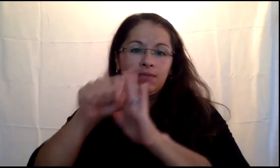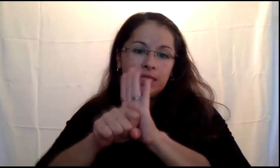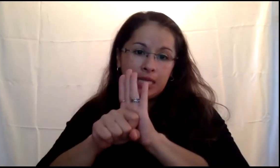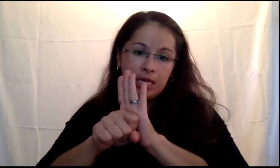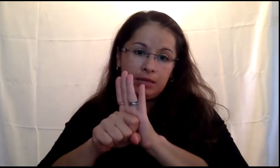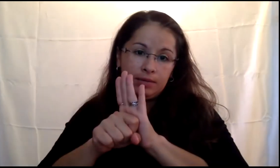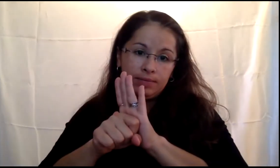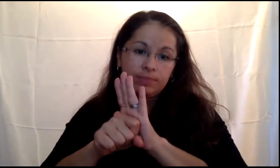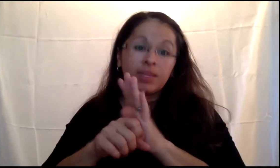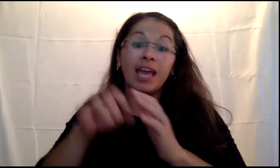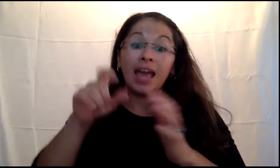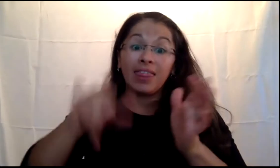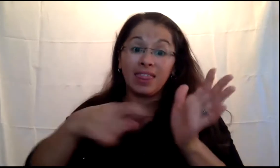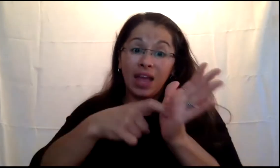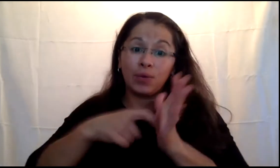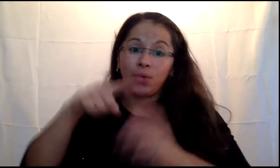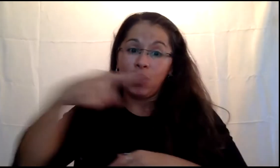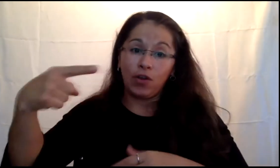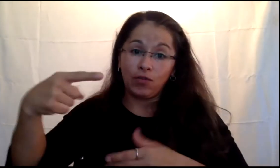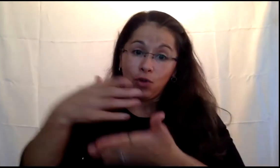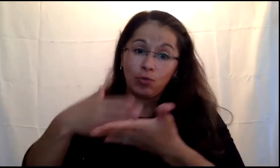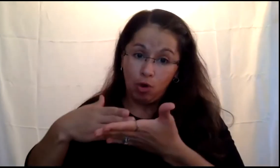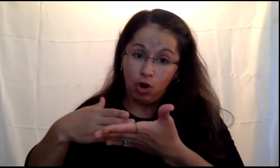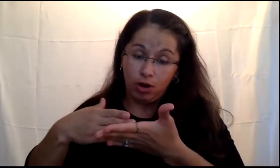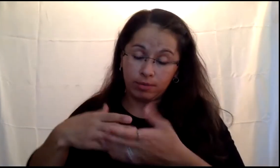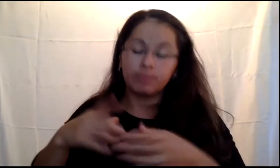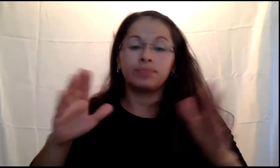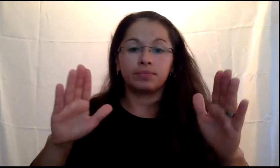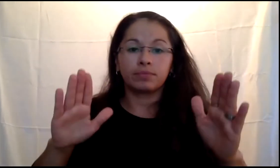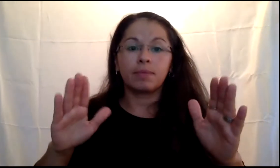think. And then find a trusted advisor.